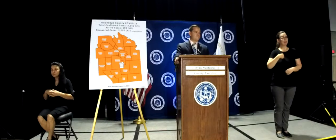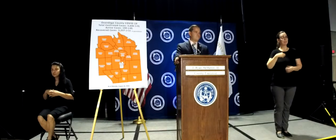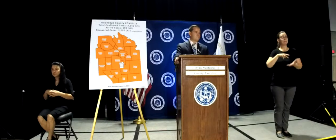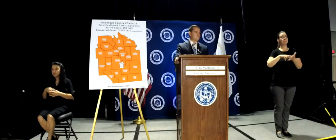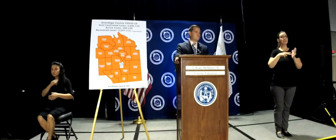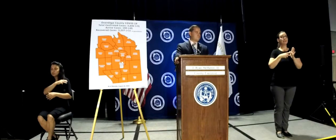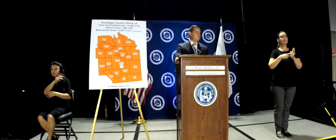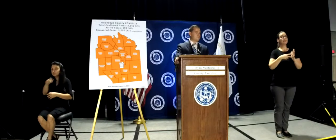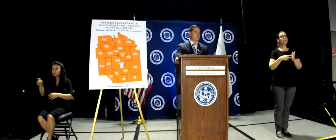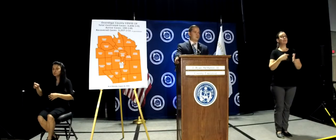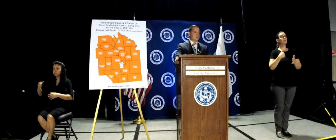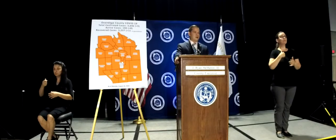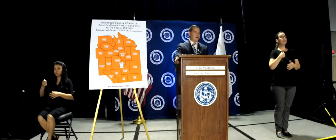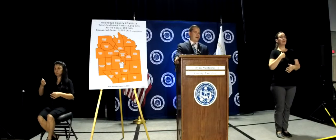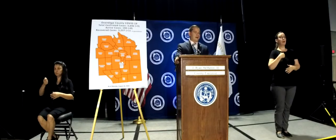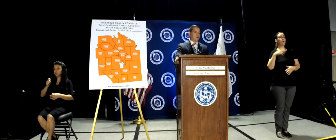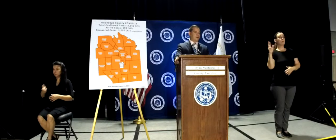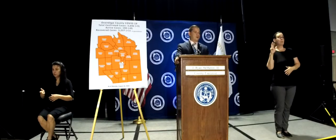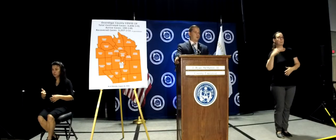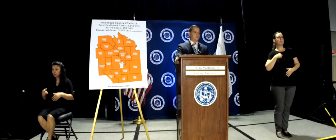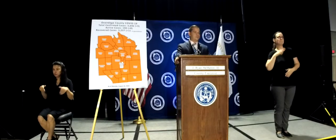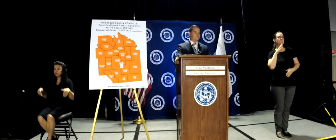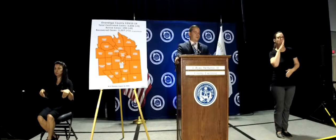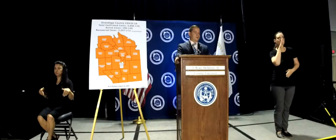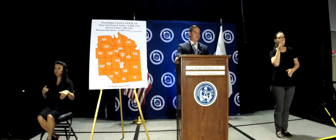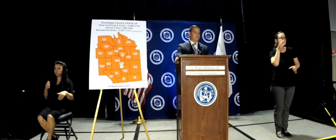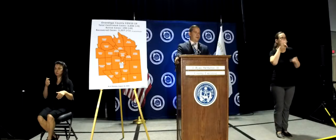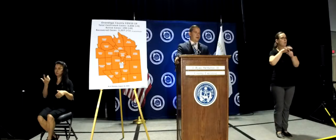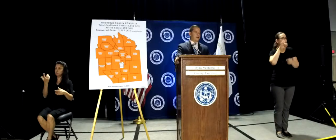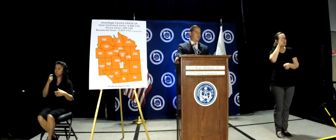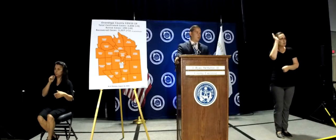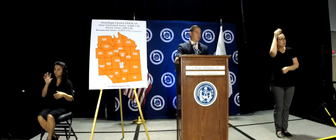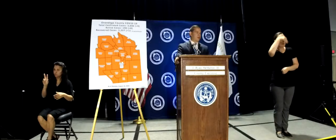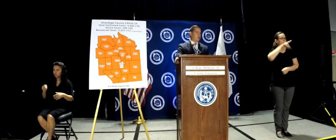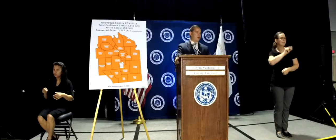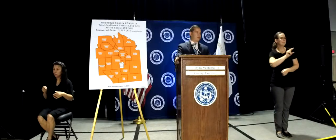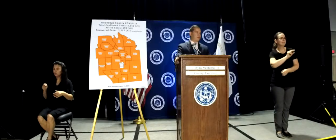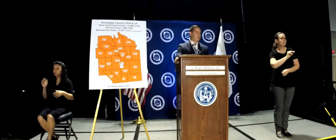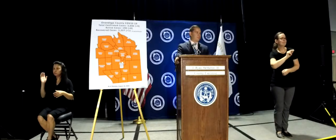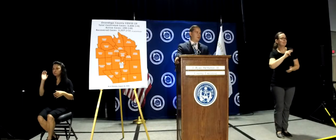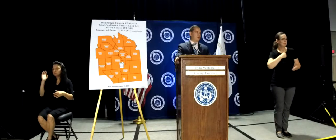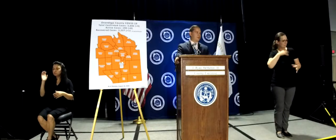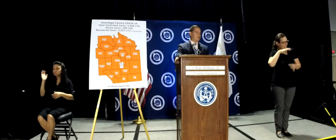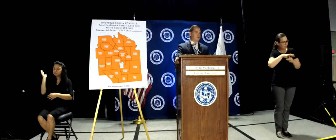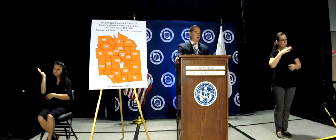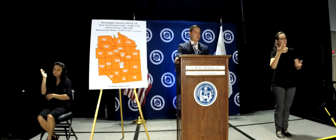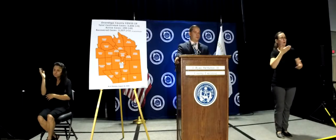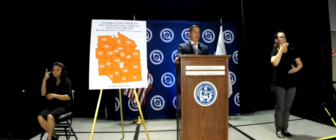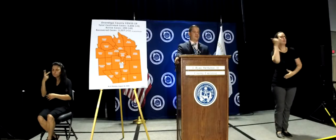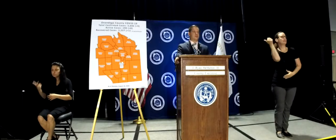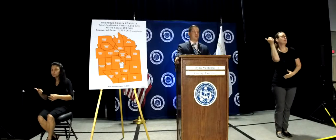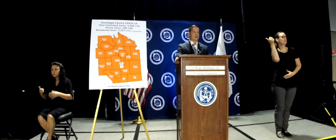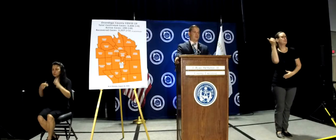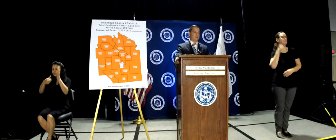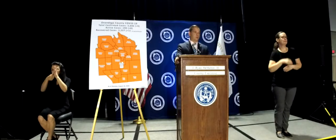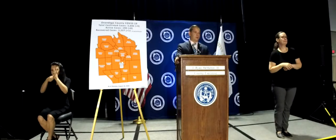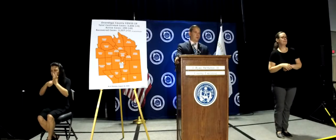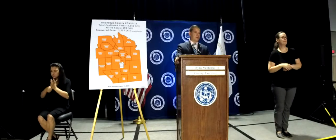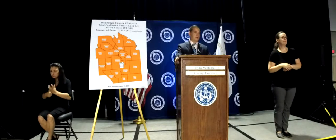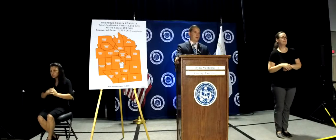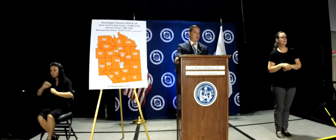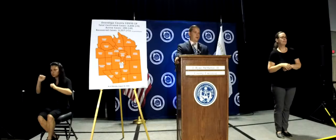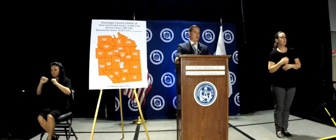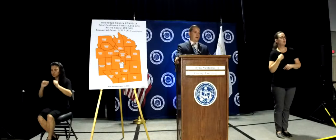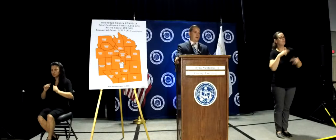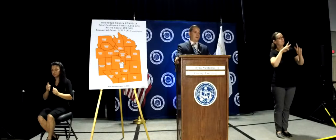you plan to endorse somebody before November? I haven't really thought about it, Tim. Just watching the way everything works